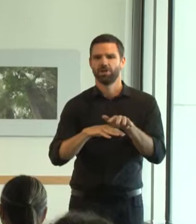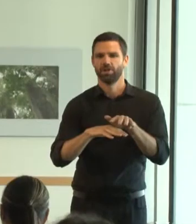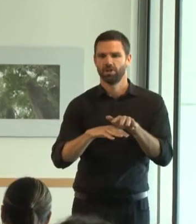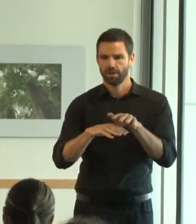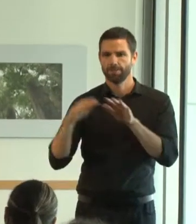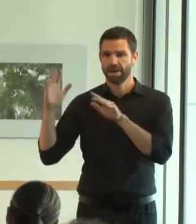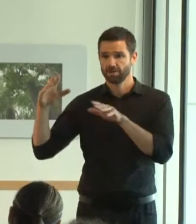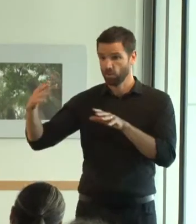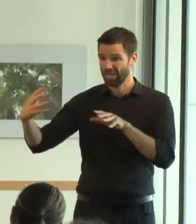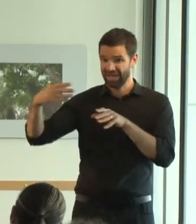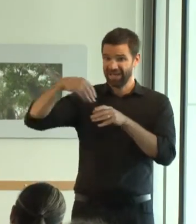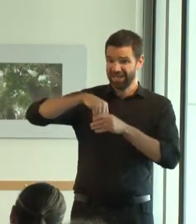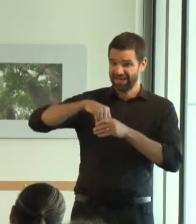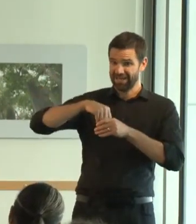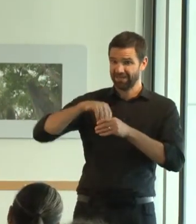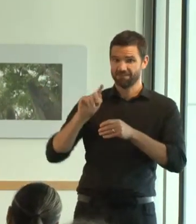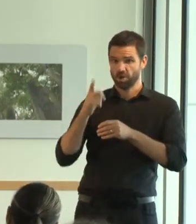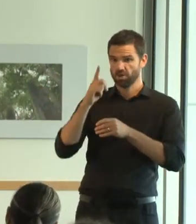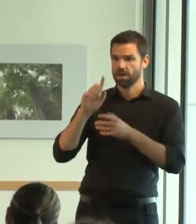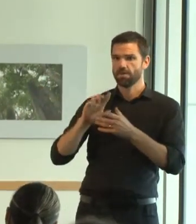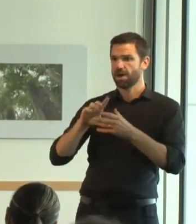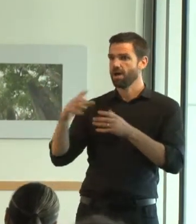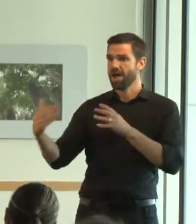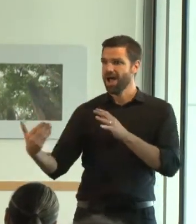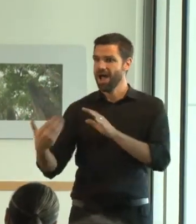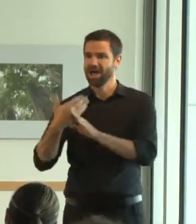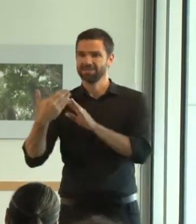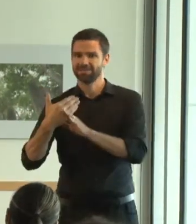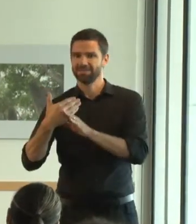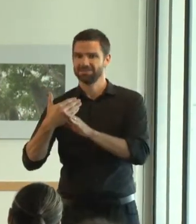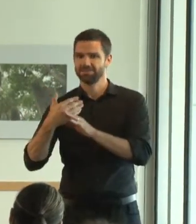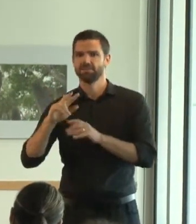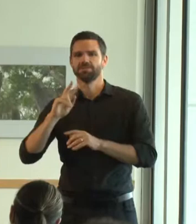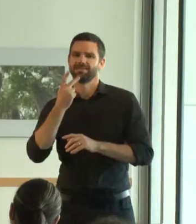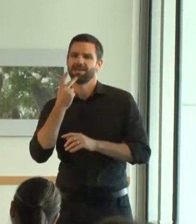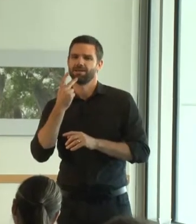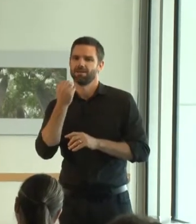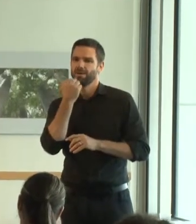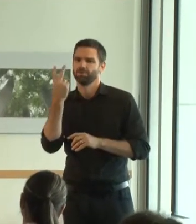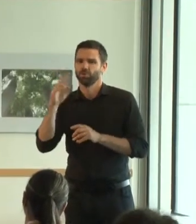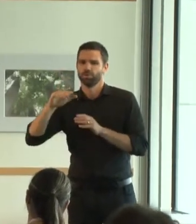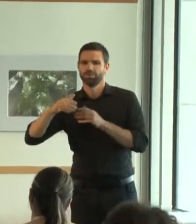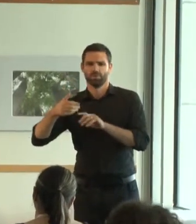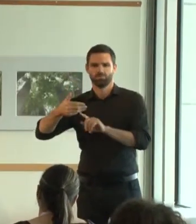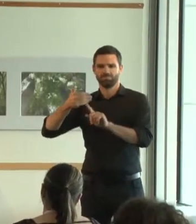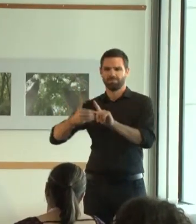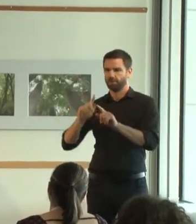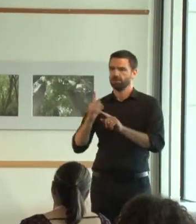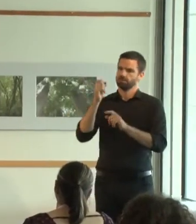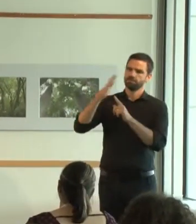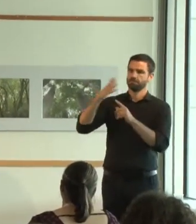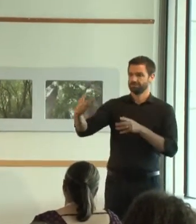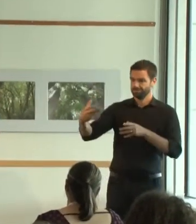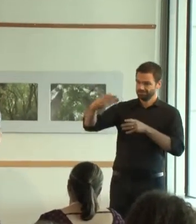second. Which is at odds, really, with the concept of digital access. Because we live in this world where everybody wants stuff right